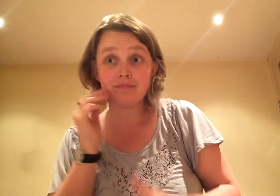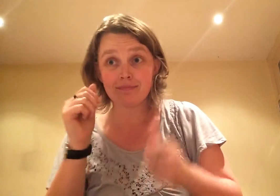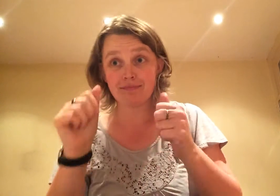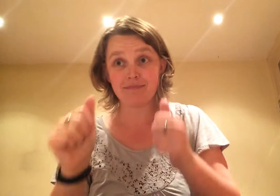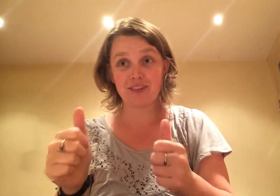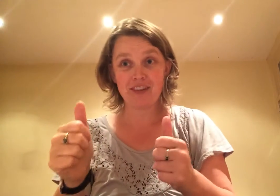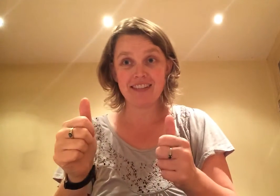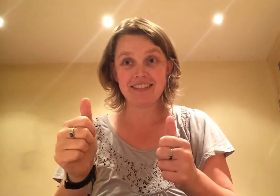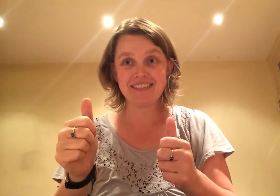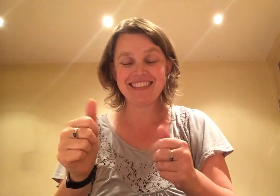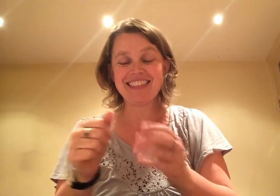Fine.